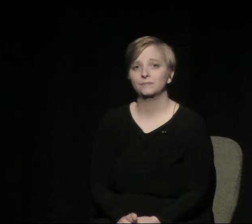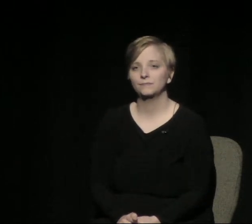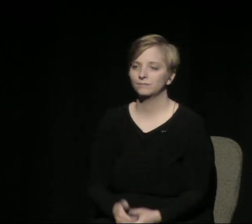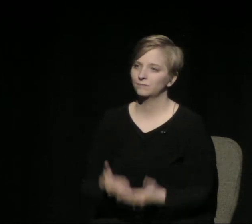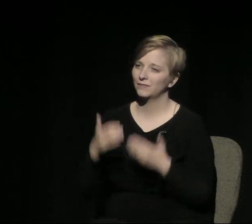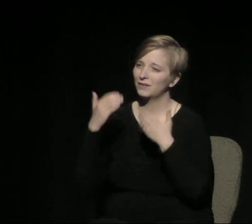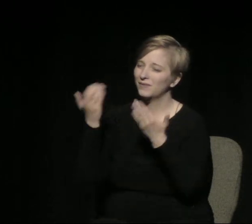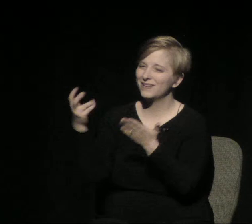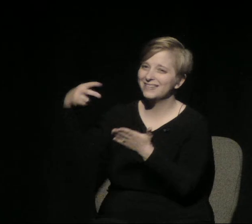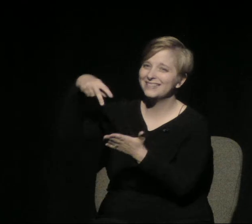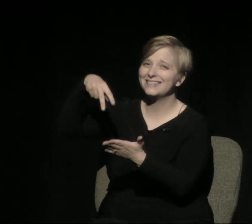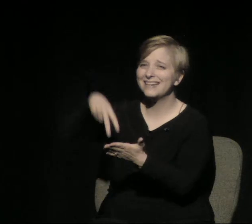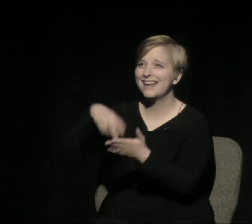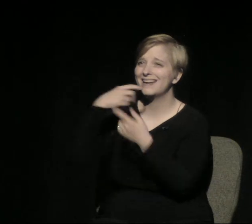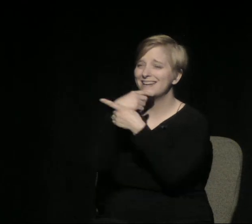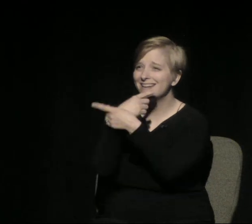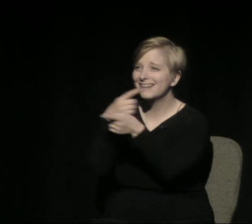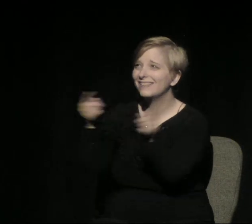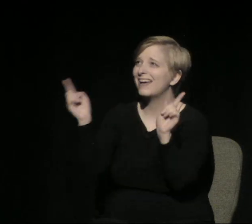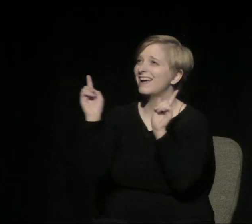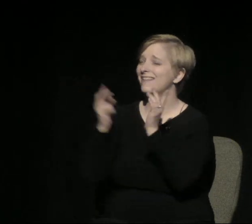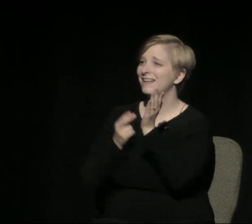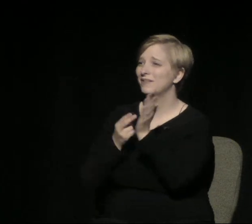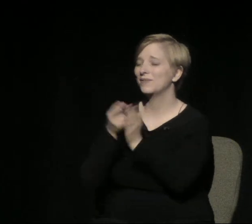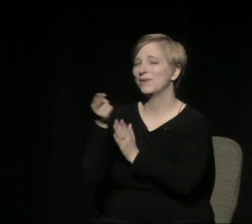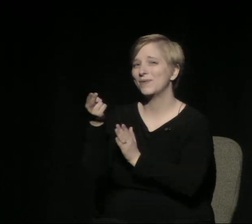Would you stand with me and let's declare that truth?